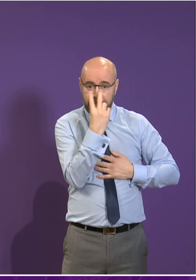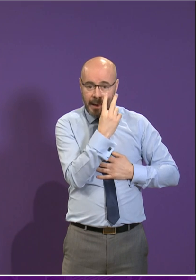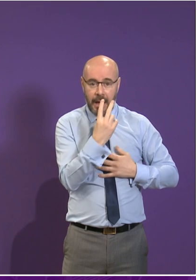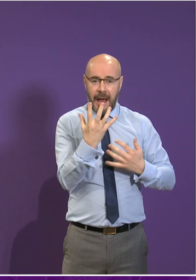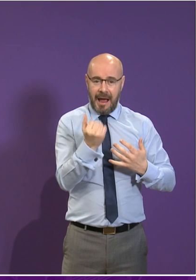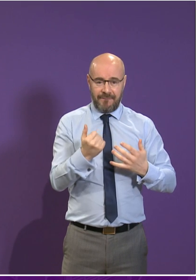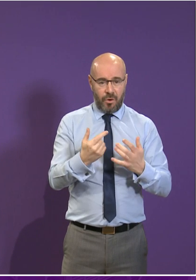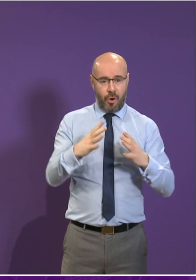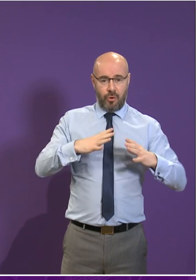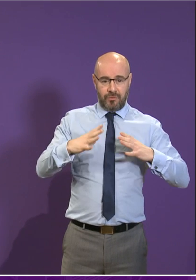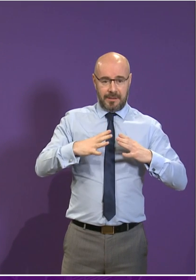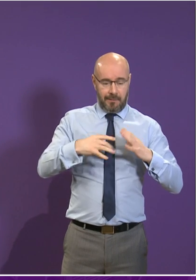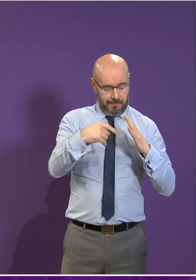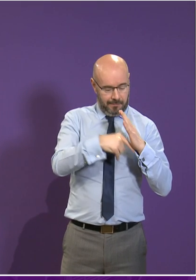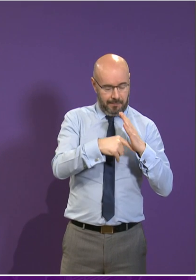planned for and prepared for.